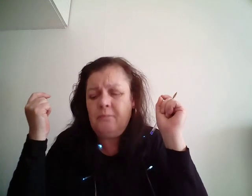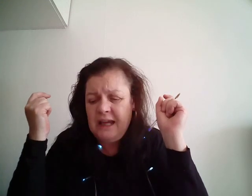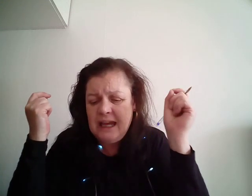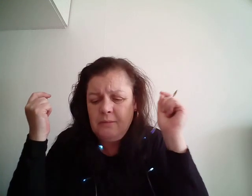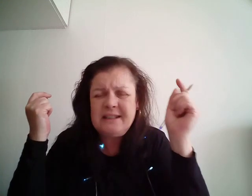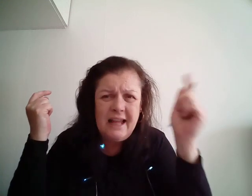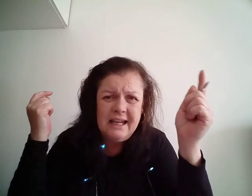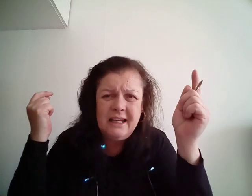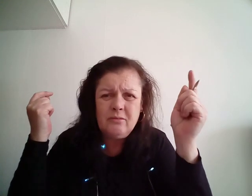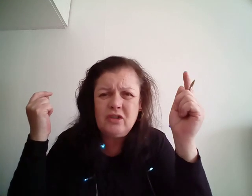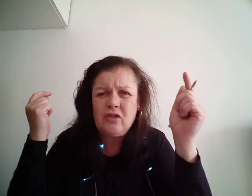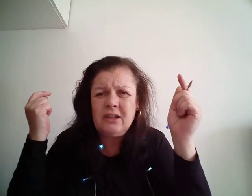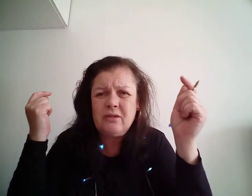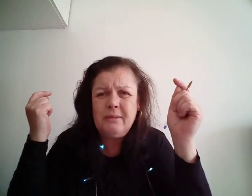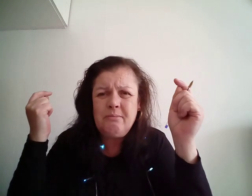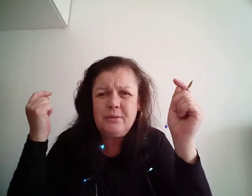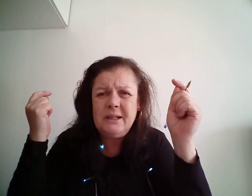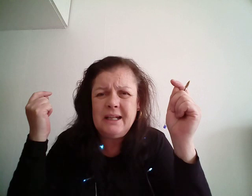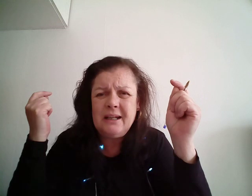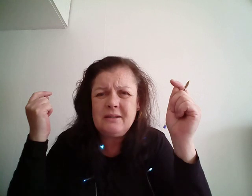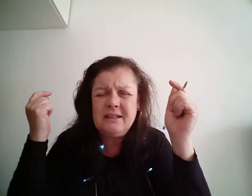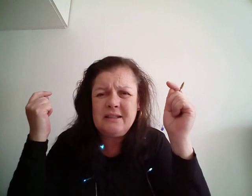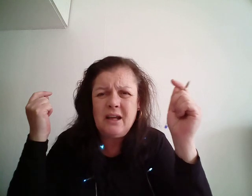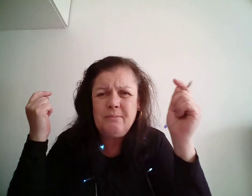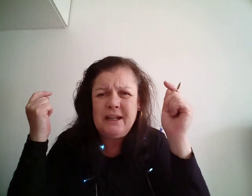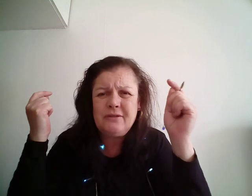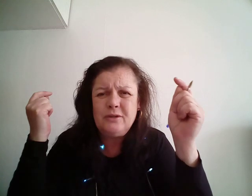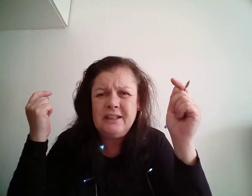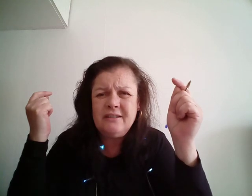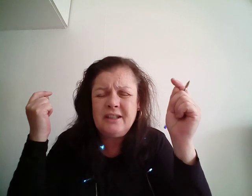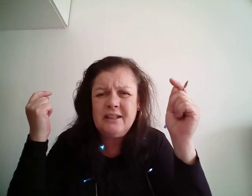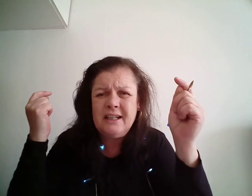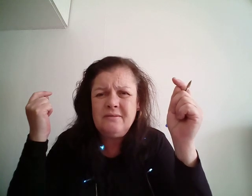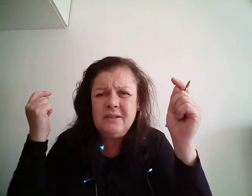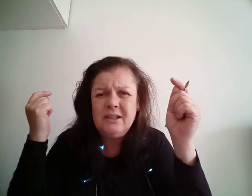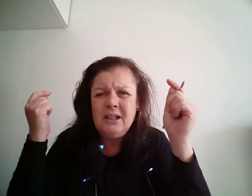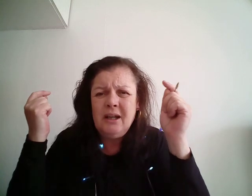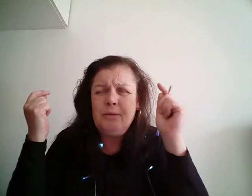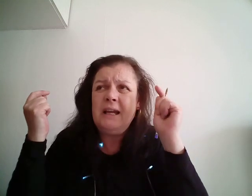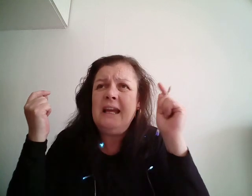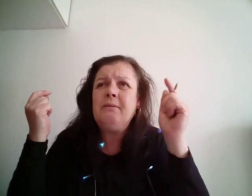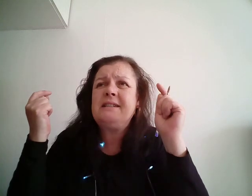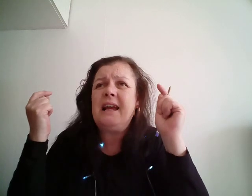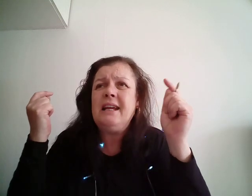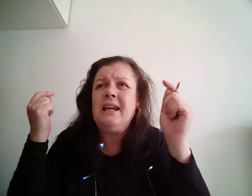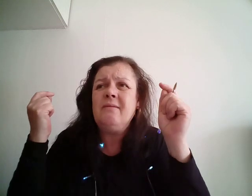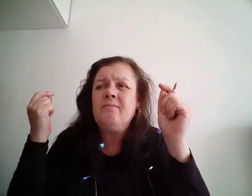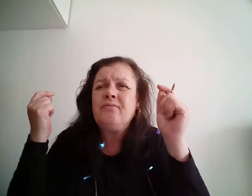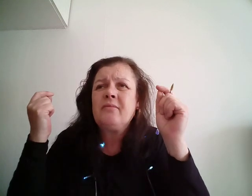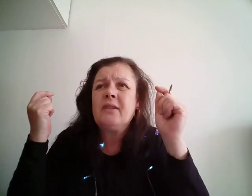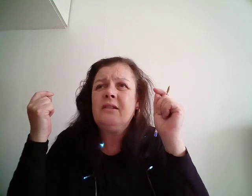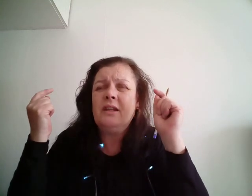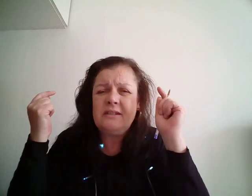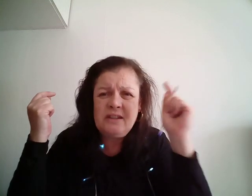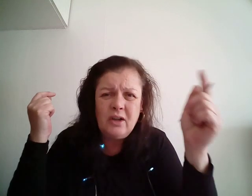he was saying, I'm just trying to remember it now because it's going back 4 years ago now, but he was saying that